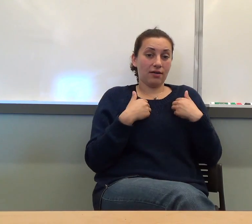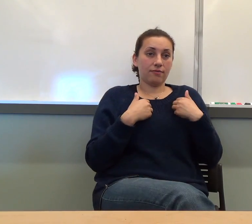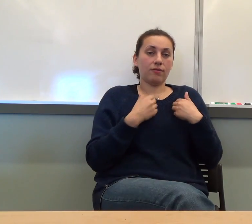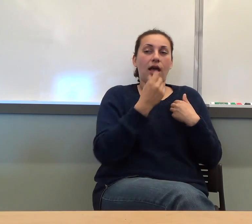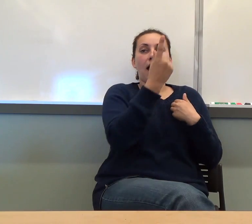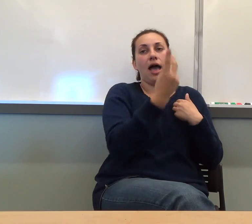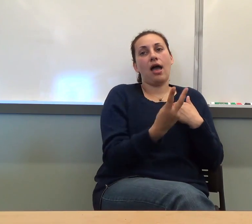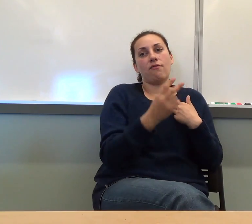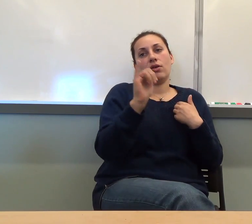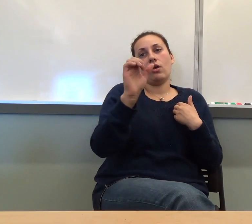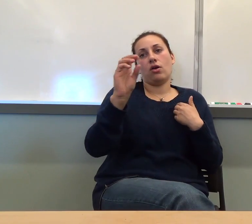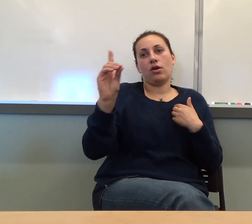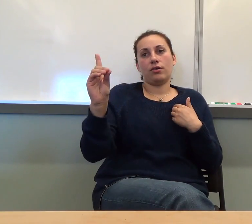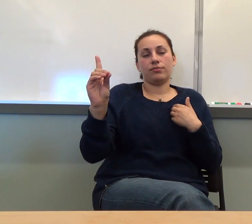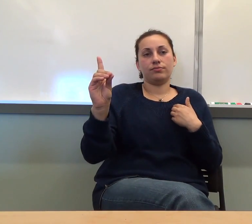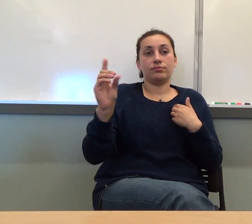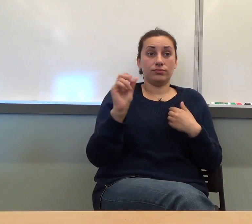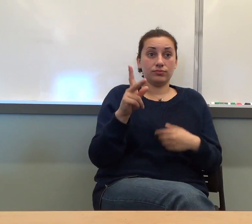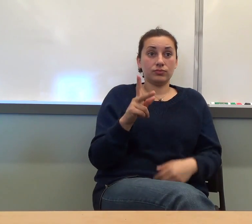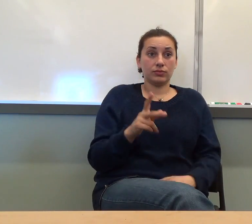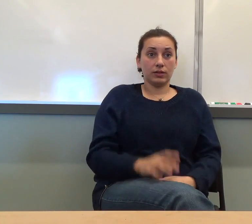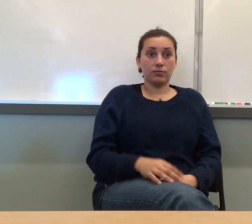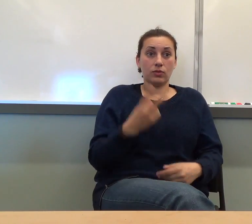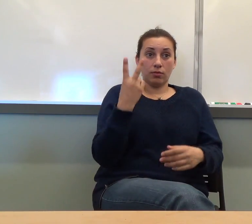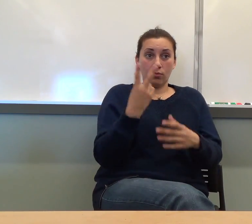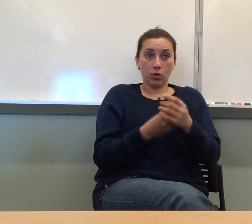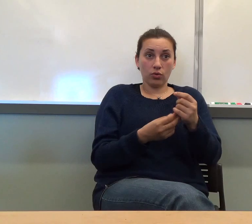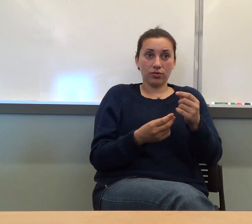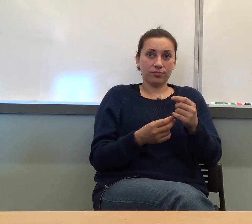So if you're keeping the units both in yards, this is actually